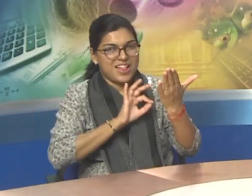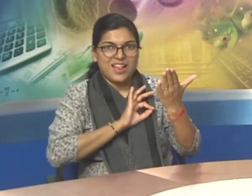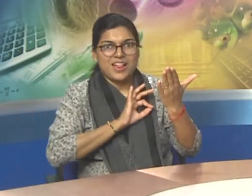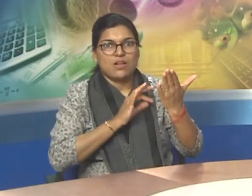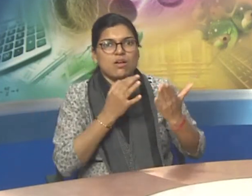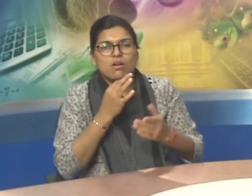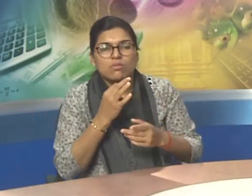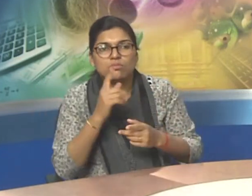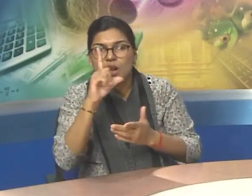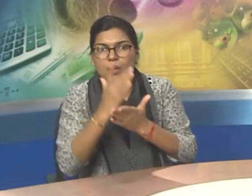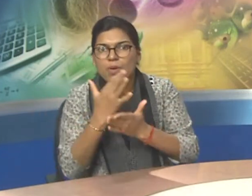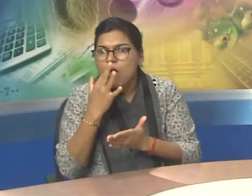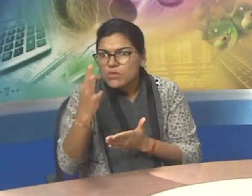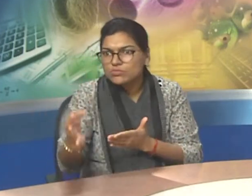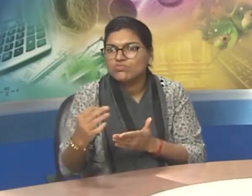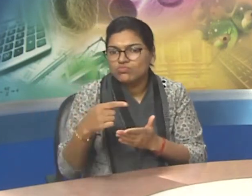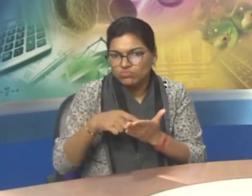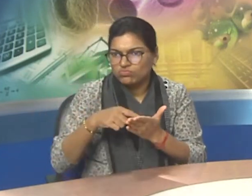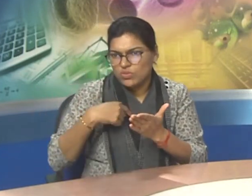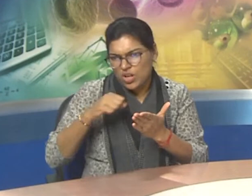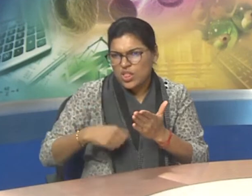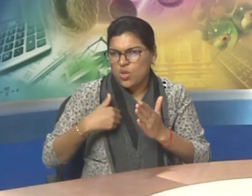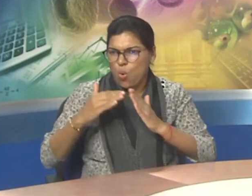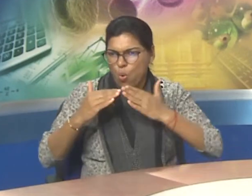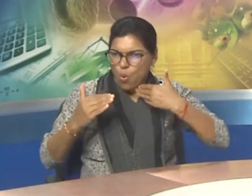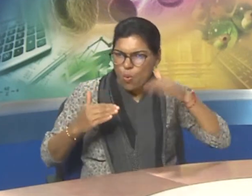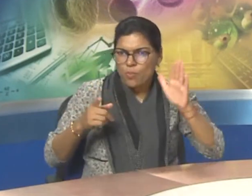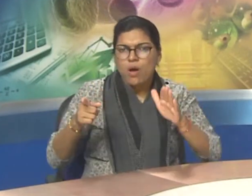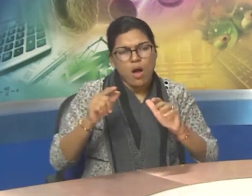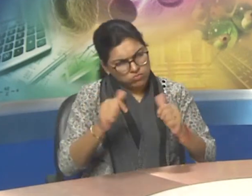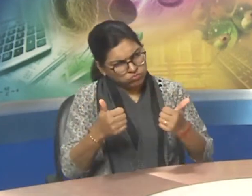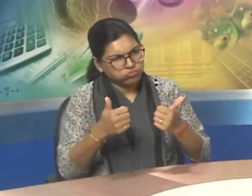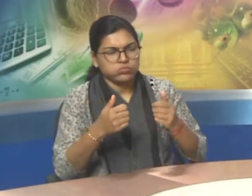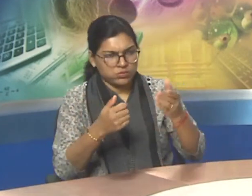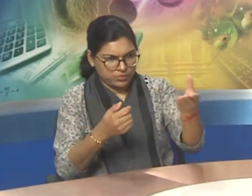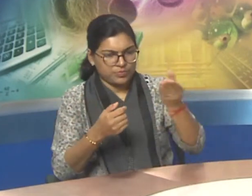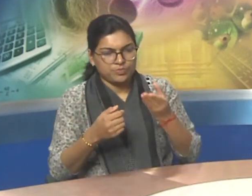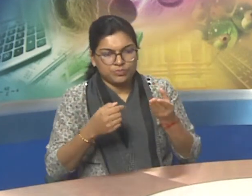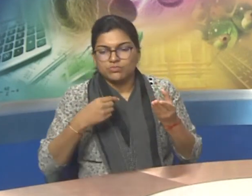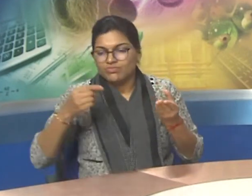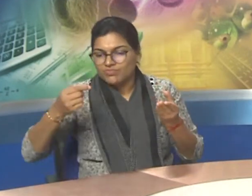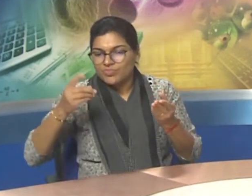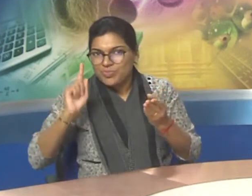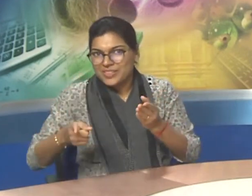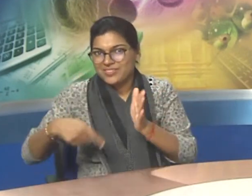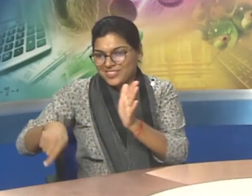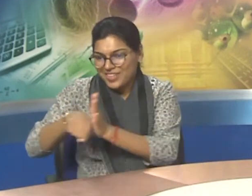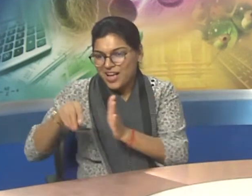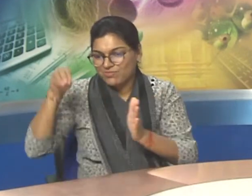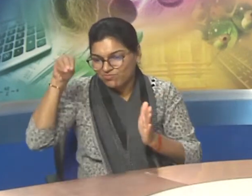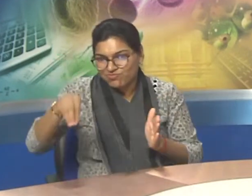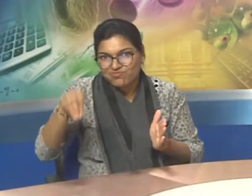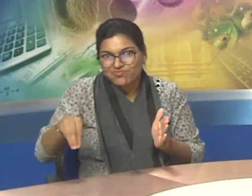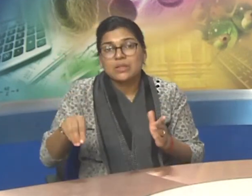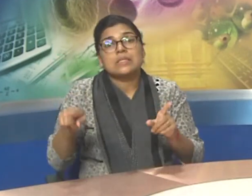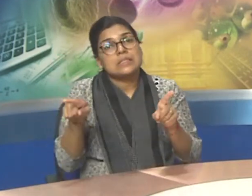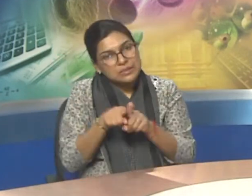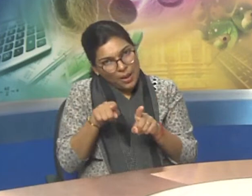the person who has borrowed the book, the date of return. So all those important information is kept on